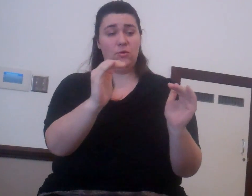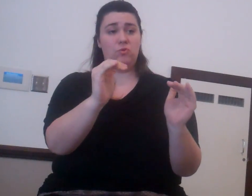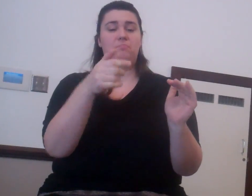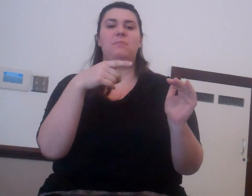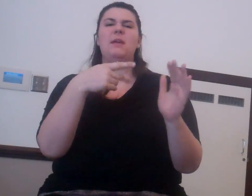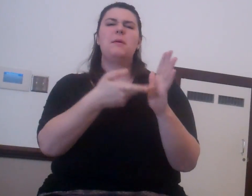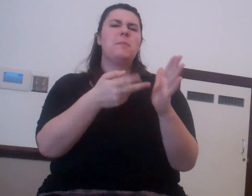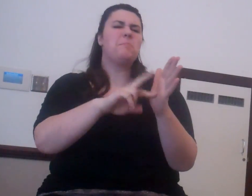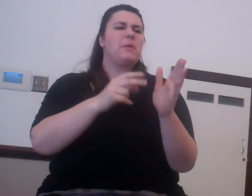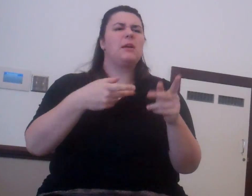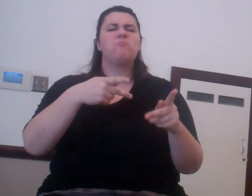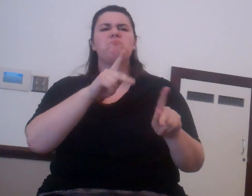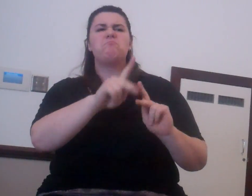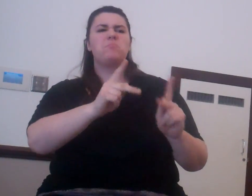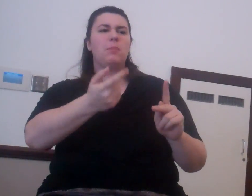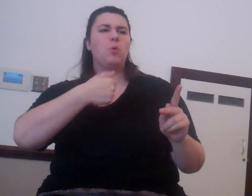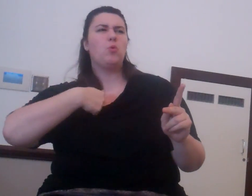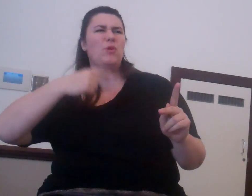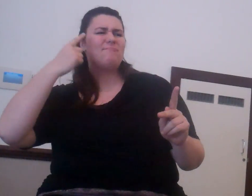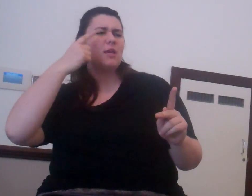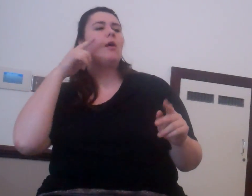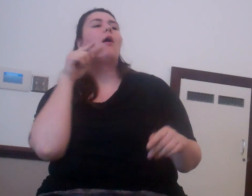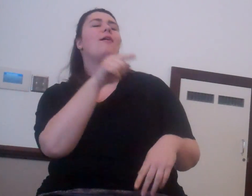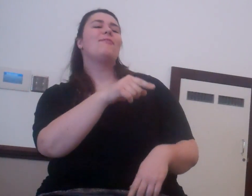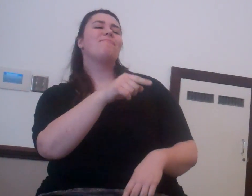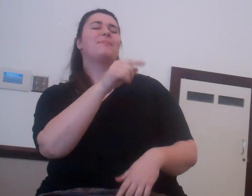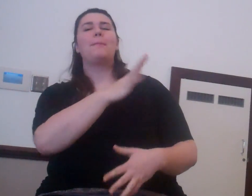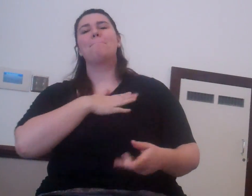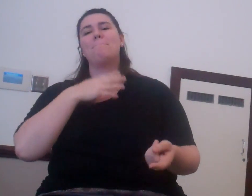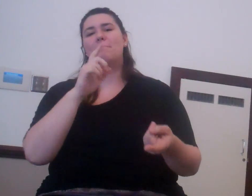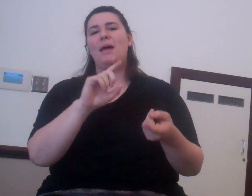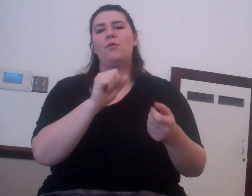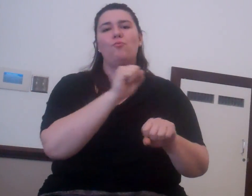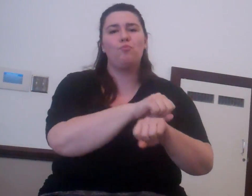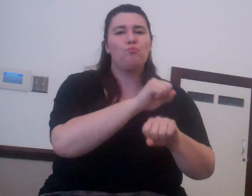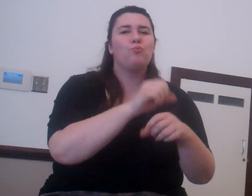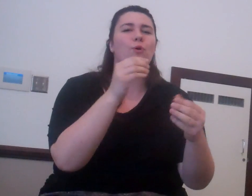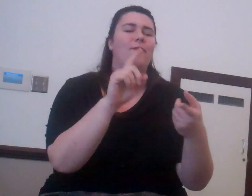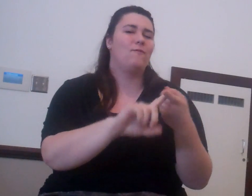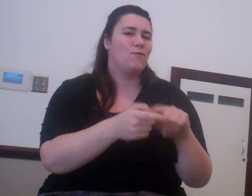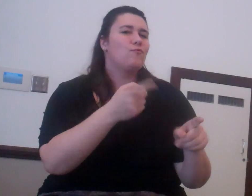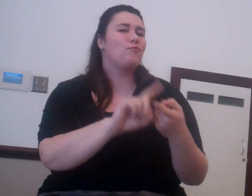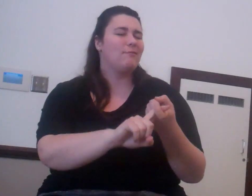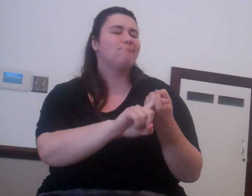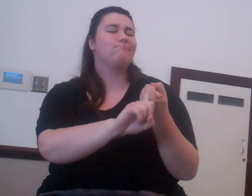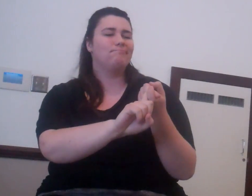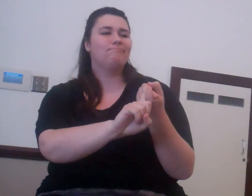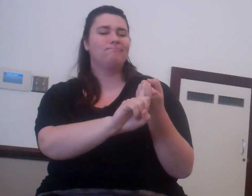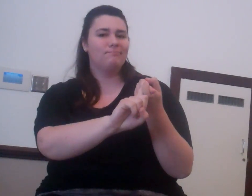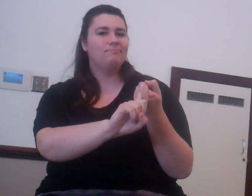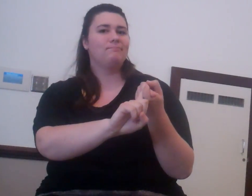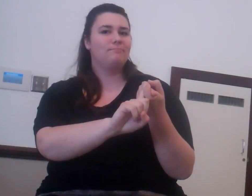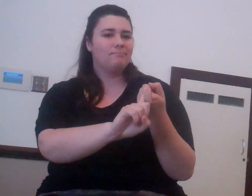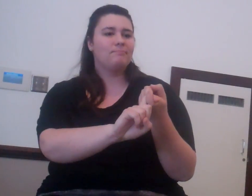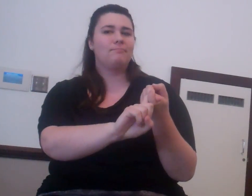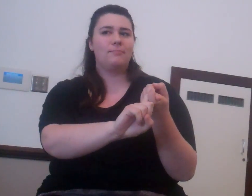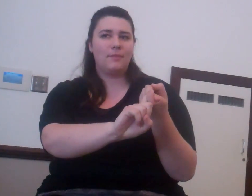So with collegial peers, or coworkers that we also consider friends, we might be talking not only about work information, but